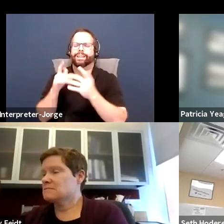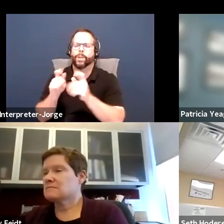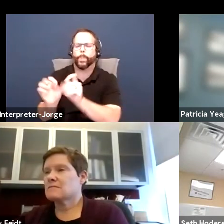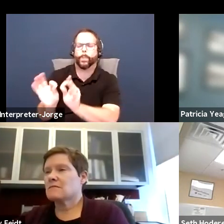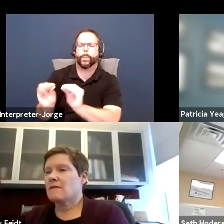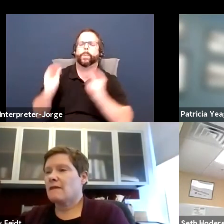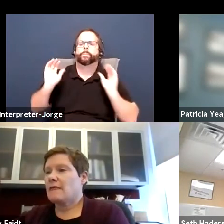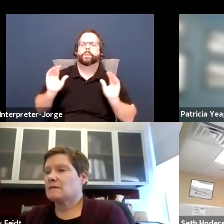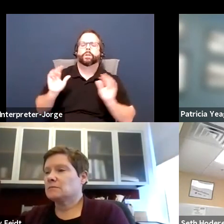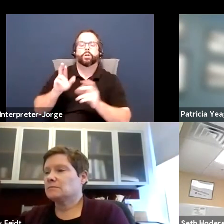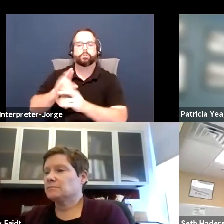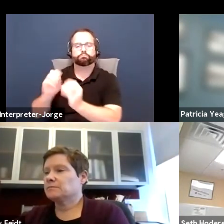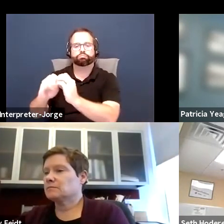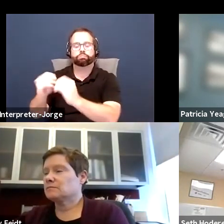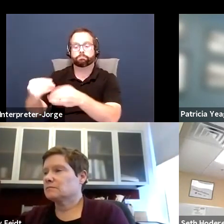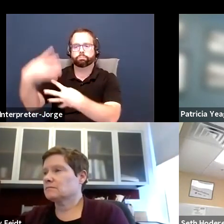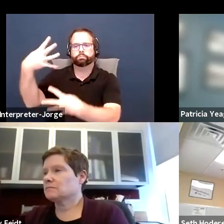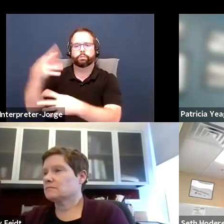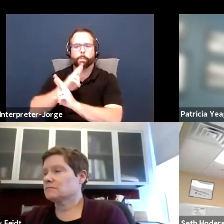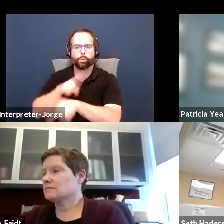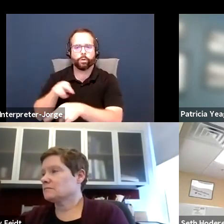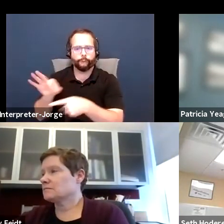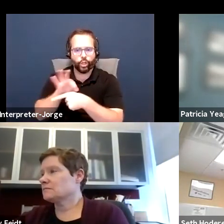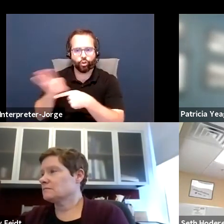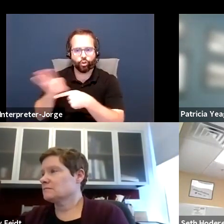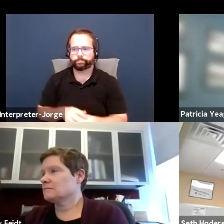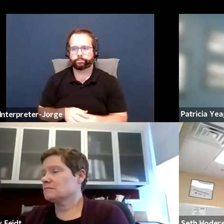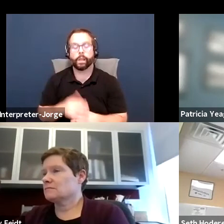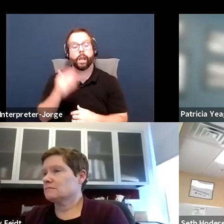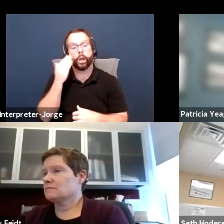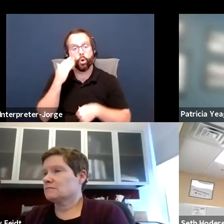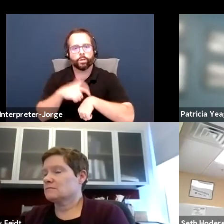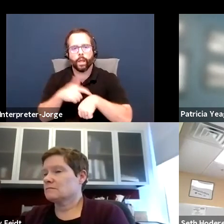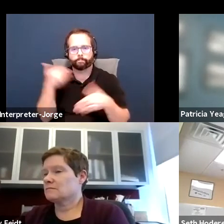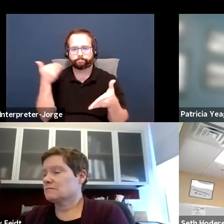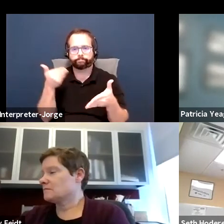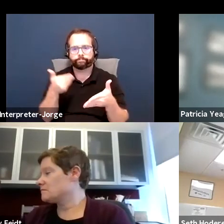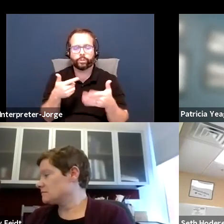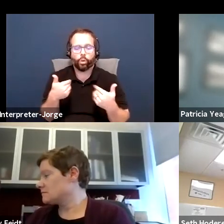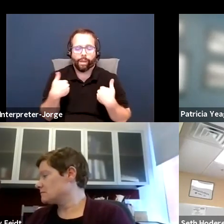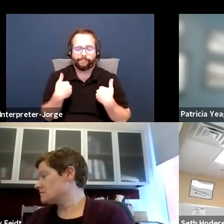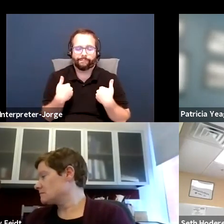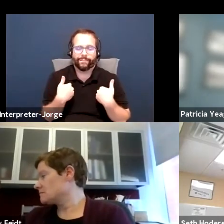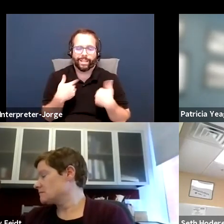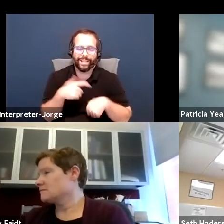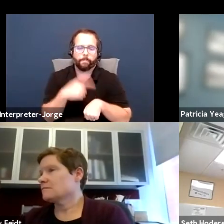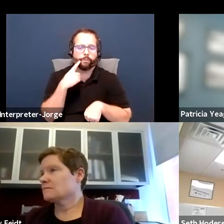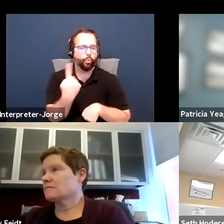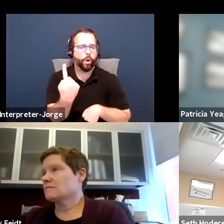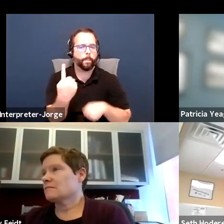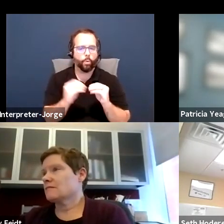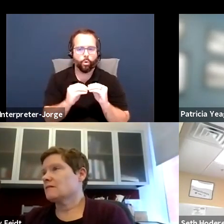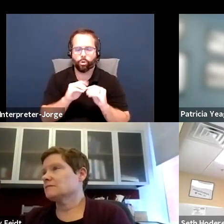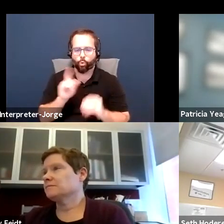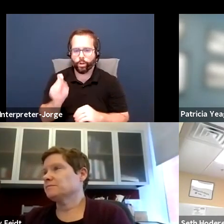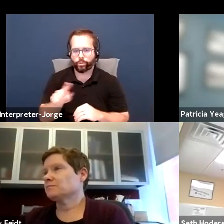Awesome. And we have, I know we're running short on time, so we have one other question. So